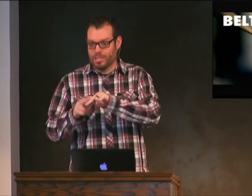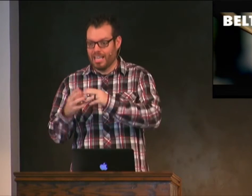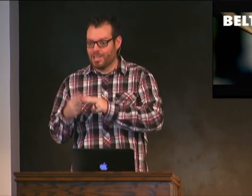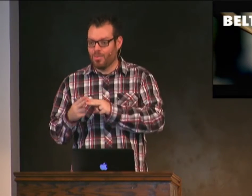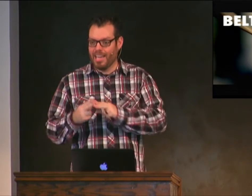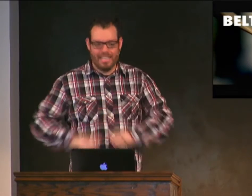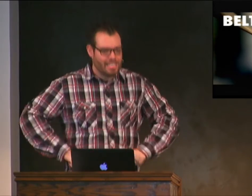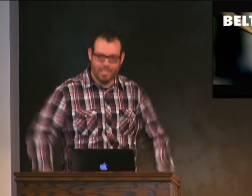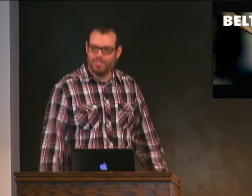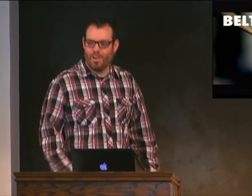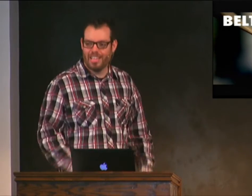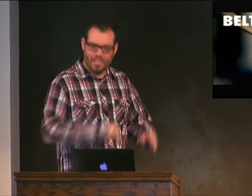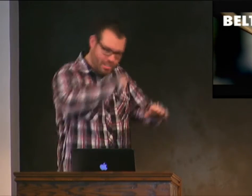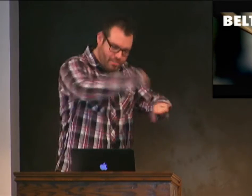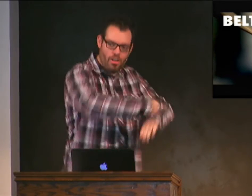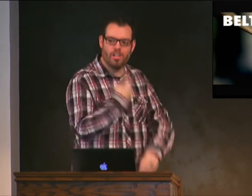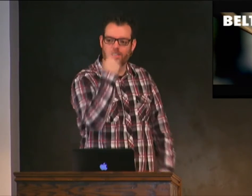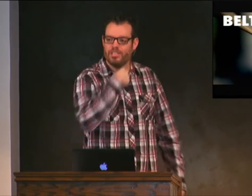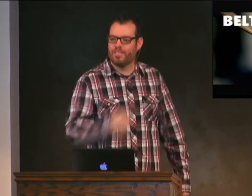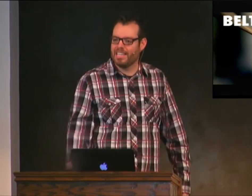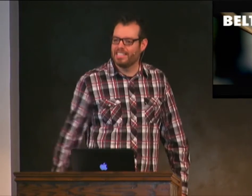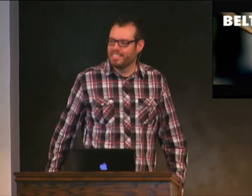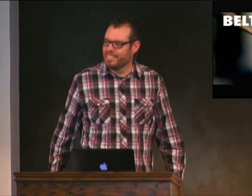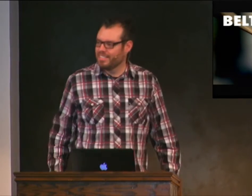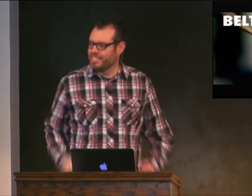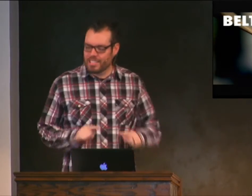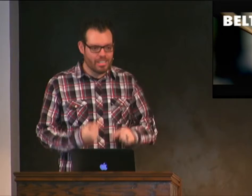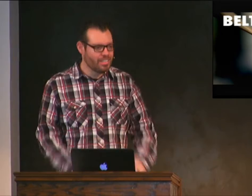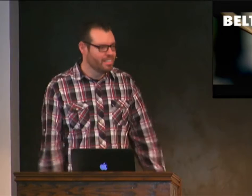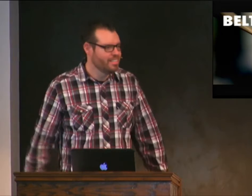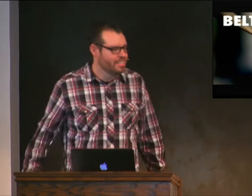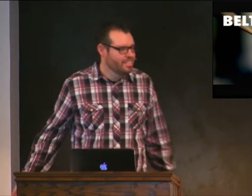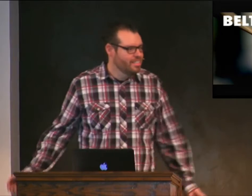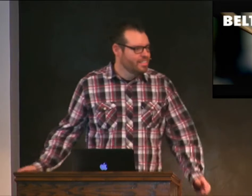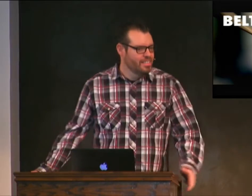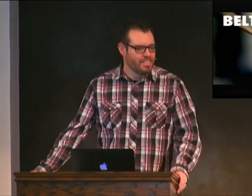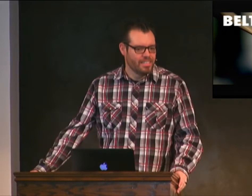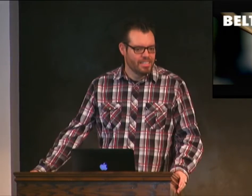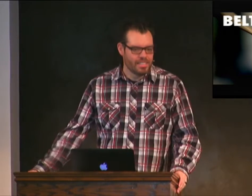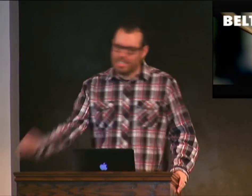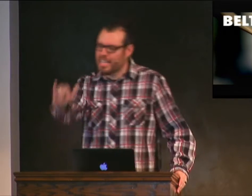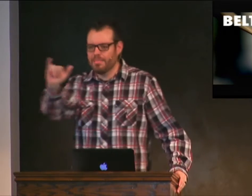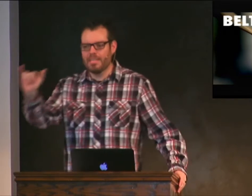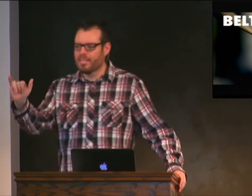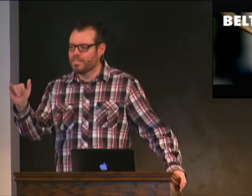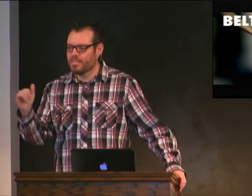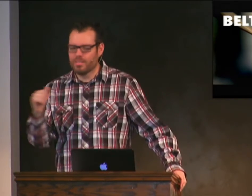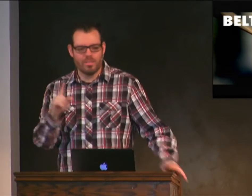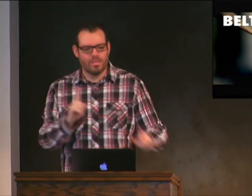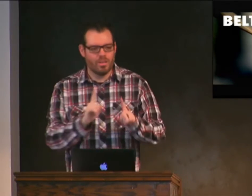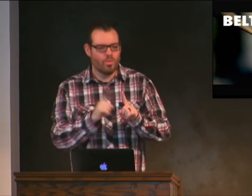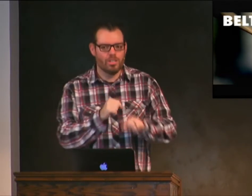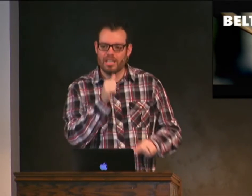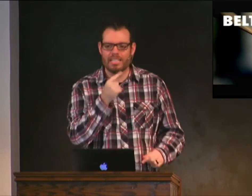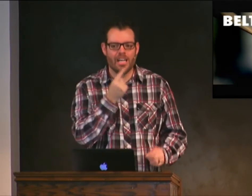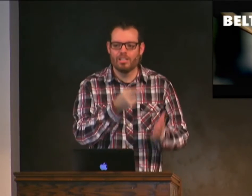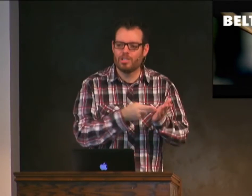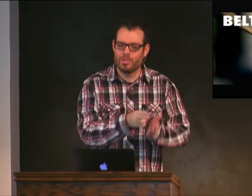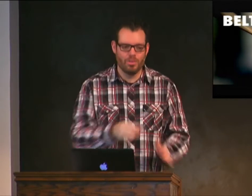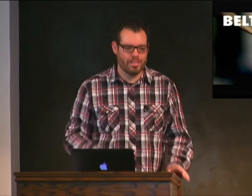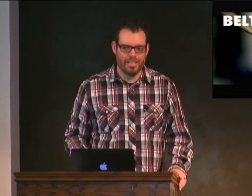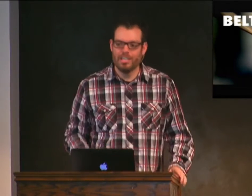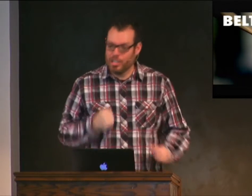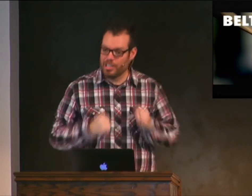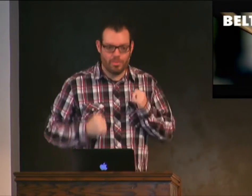and you can lose a lot of weight, it's going to fall down. You're going to fall on your face. It's going to hurt. The same thing. When you're not